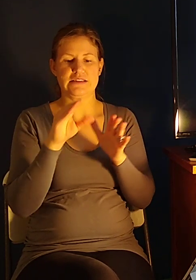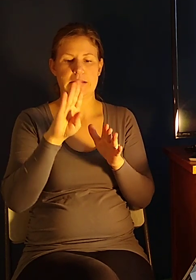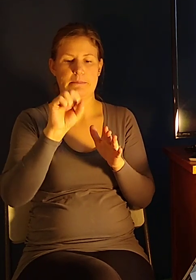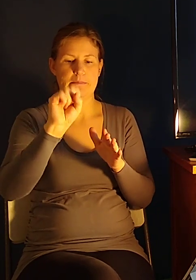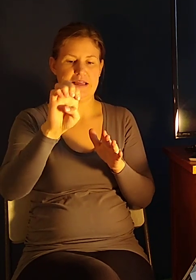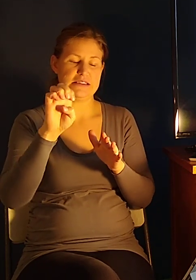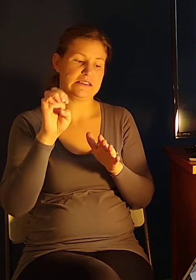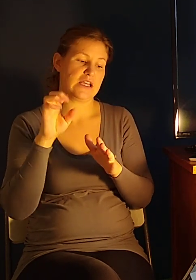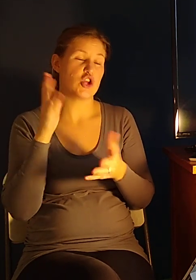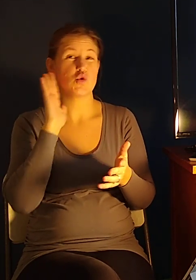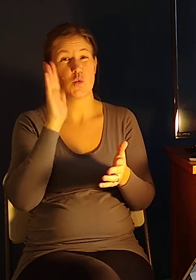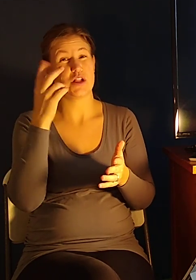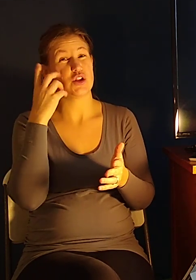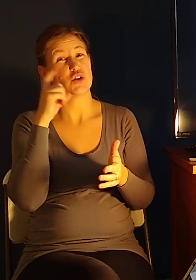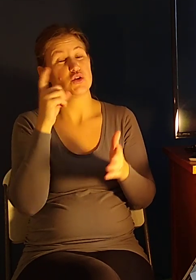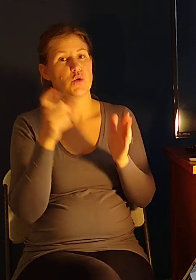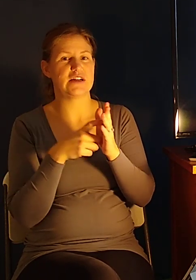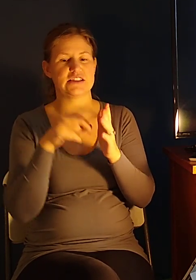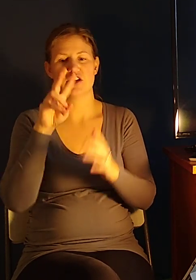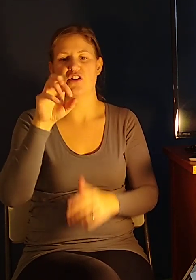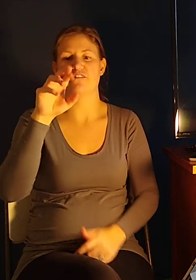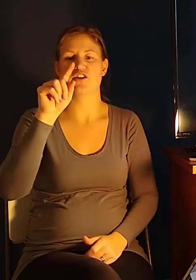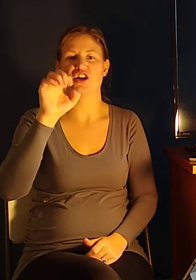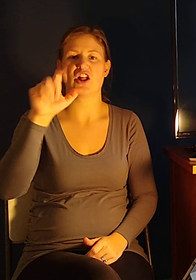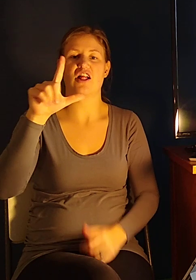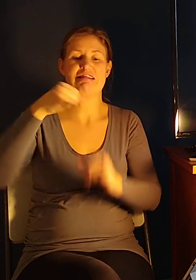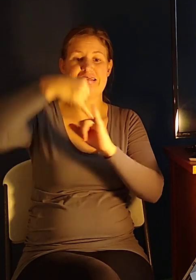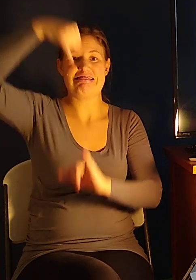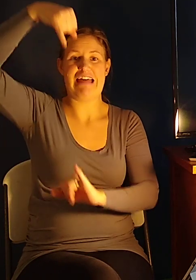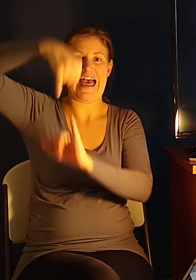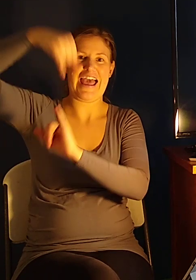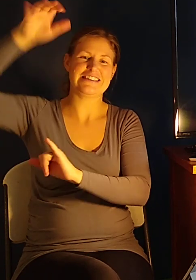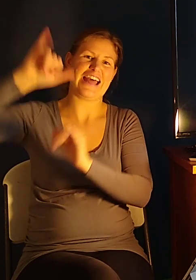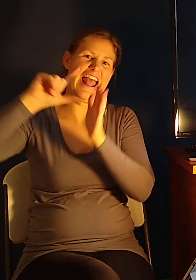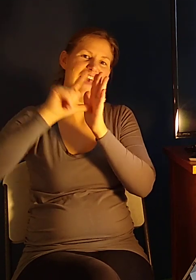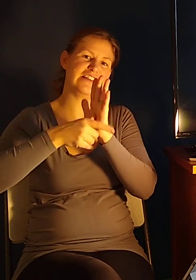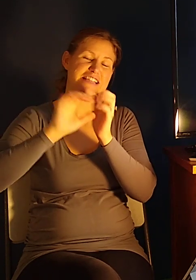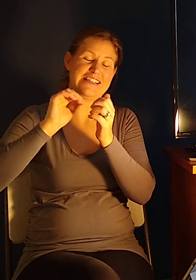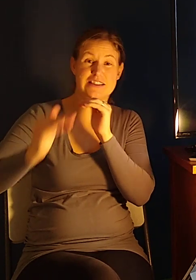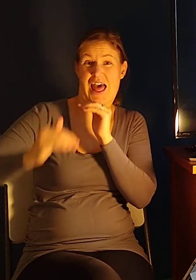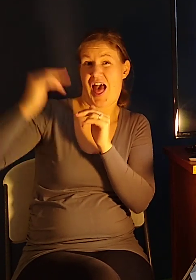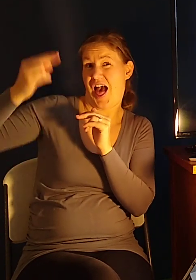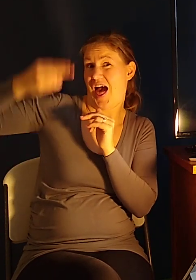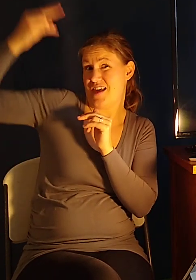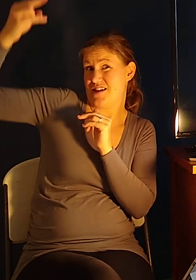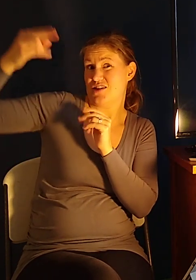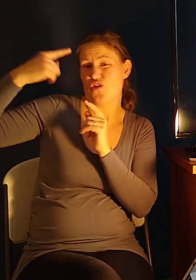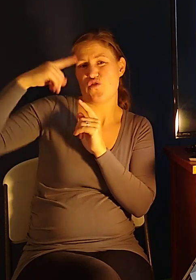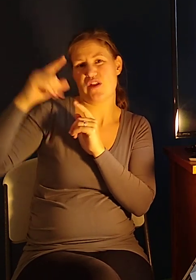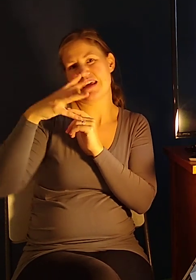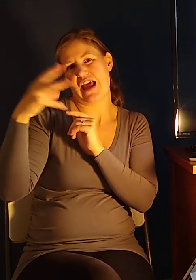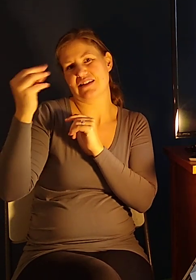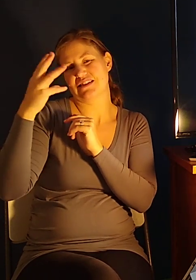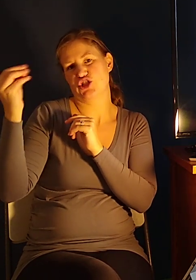also notice that there are vertical lines that emphasize the height of the exterior of the building